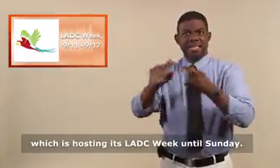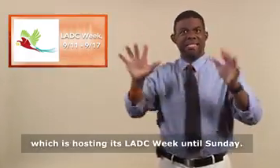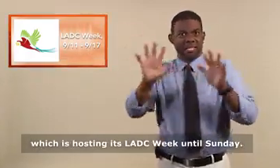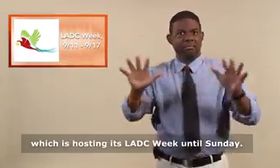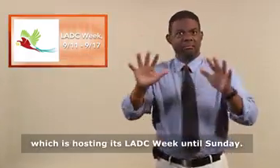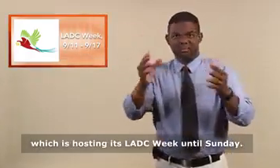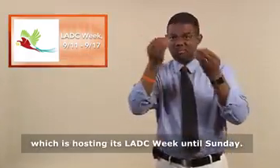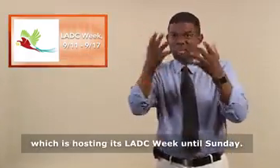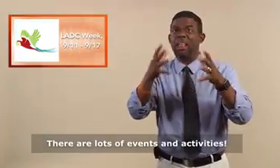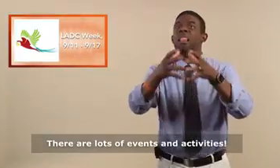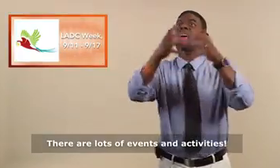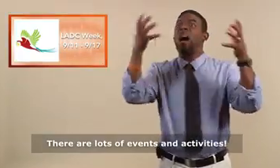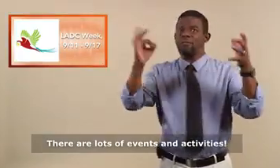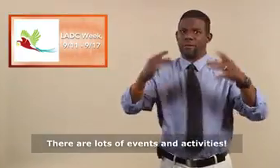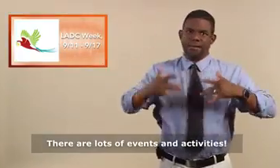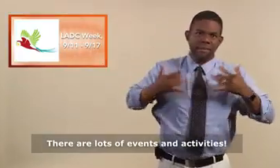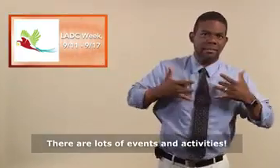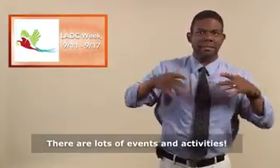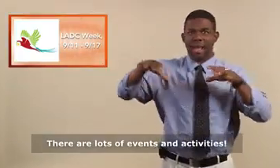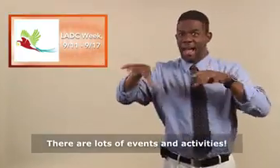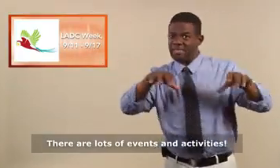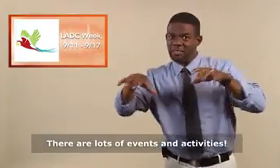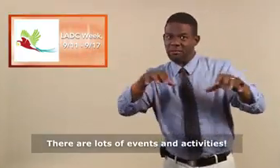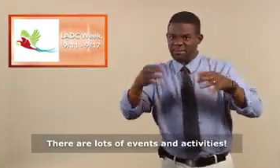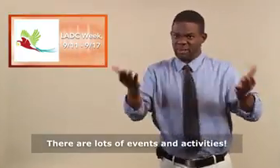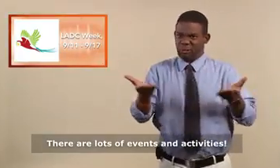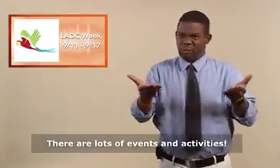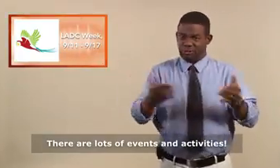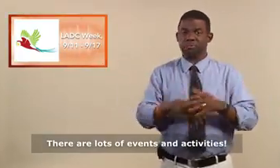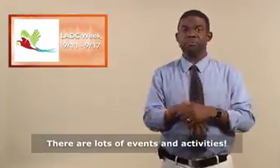Sunday. There are lots of events and activities.